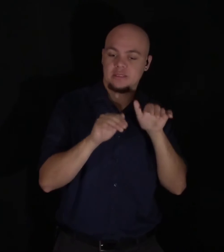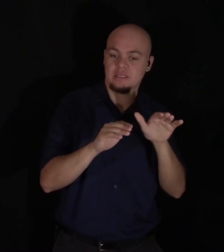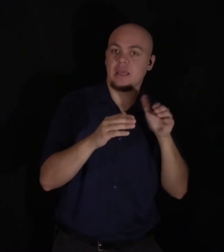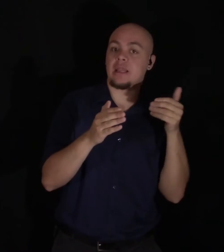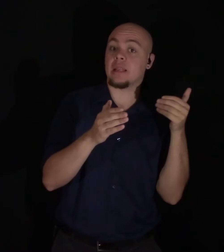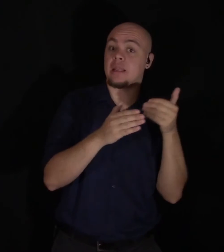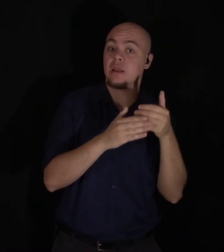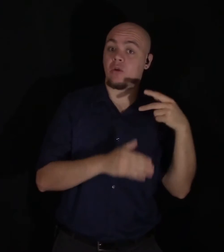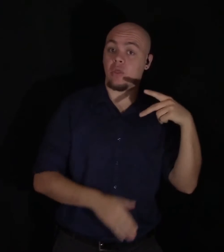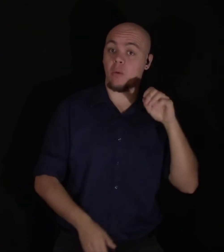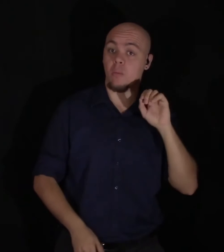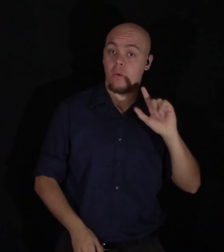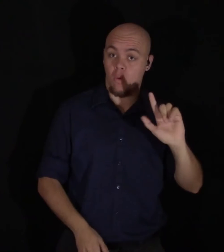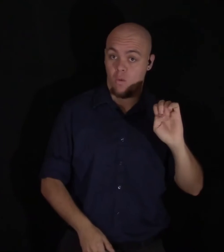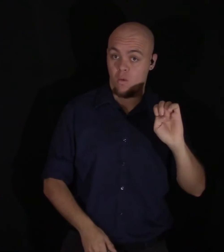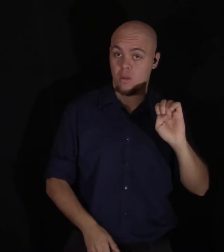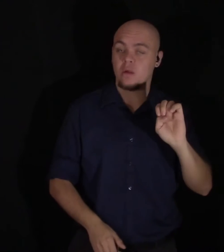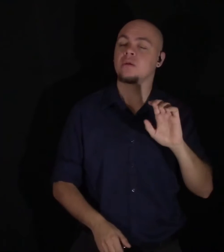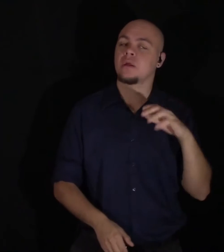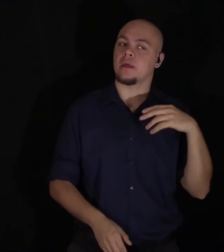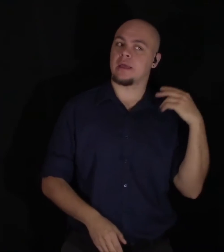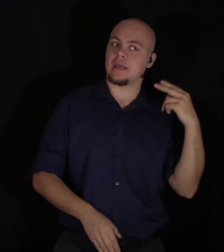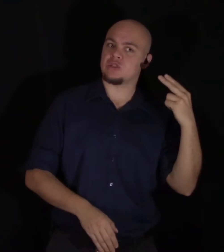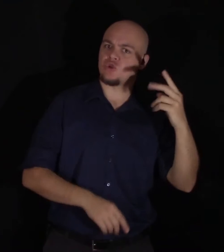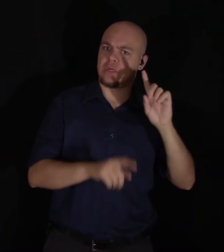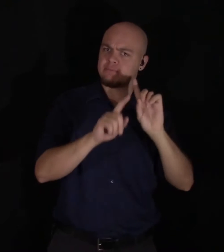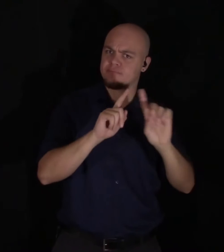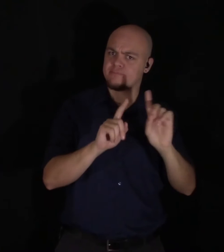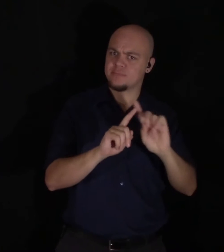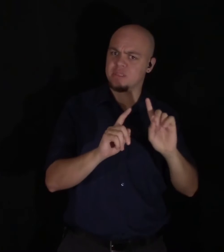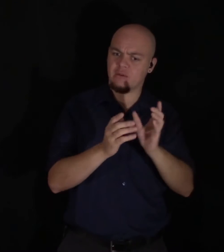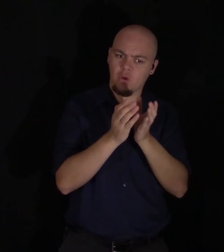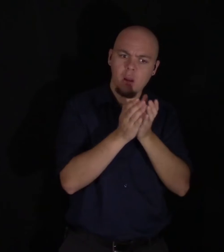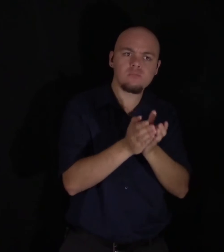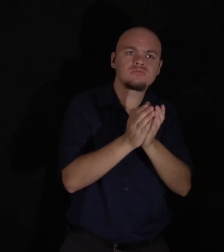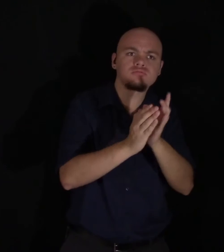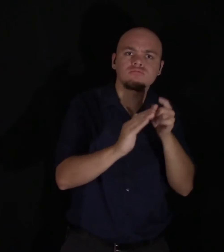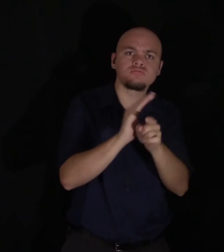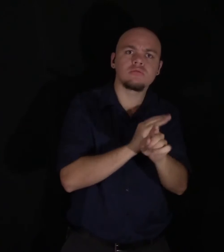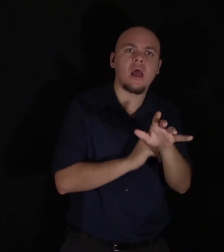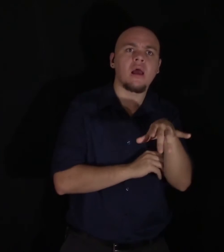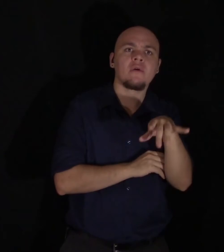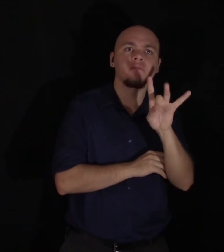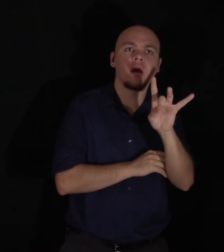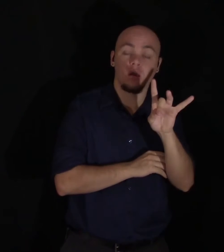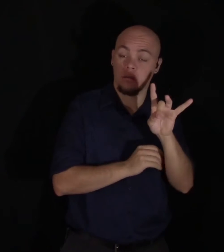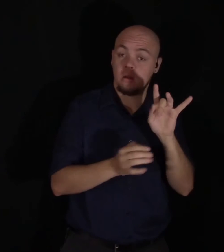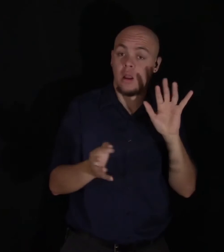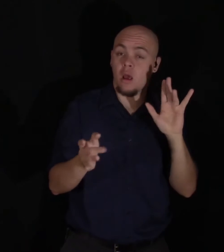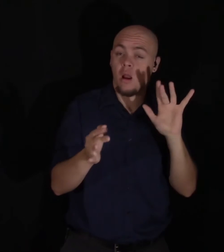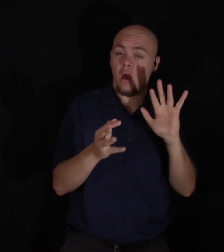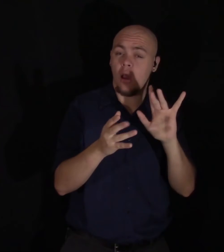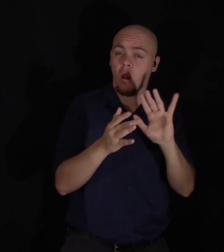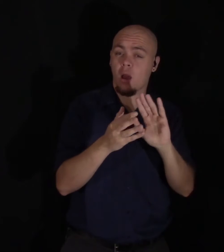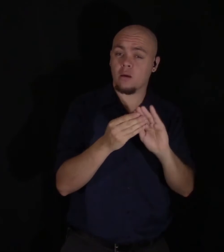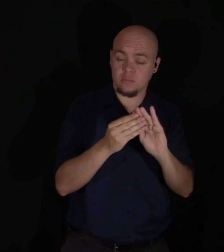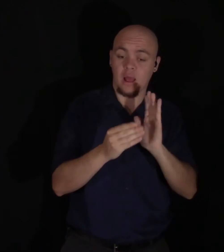may remember that a history of all the voyages made for purposes of discovery composed the whole of our good Uncle